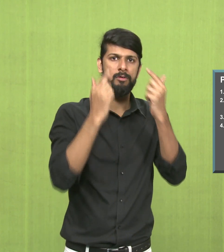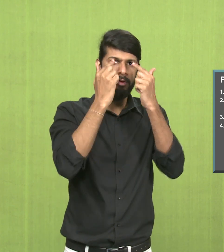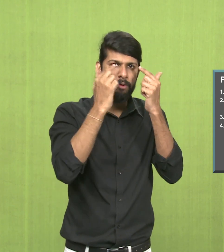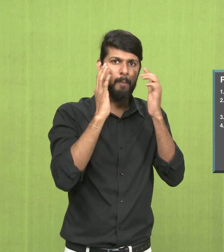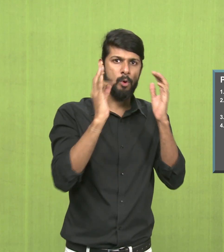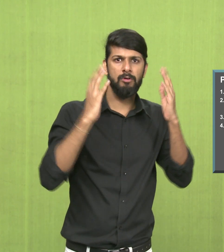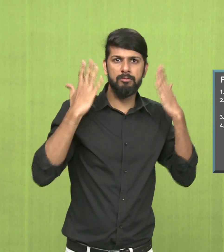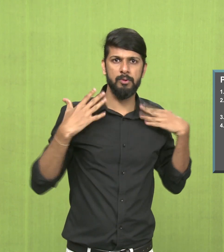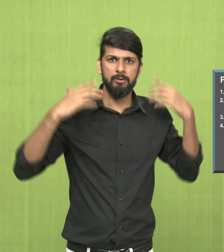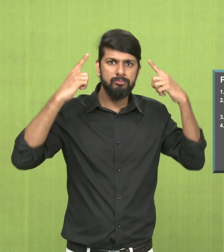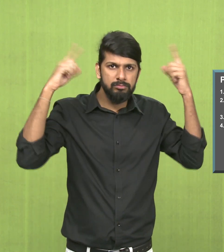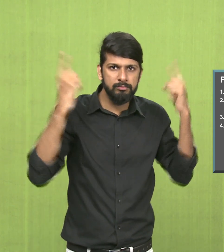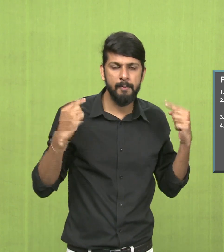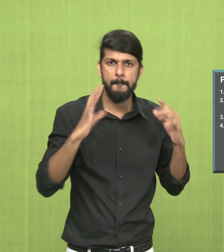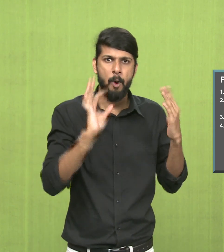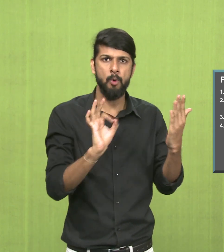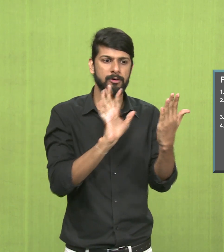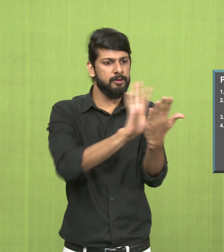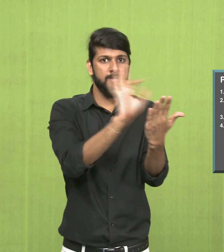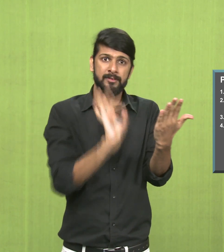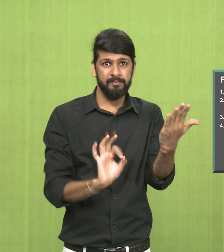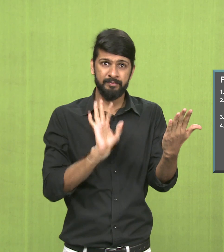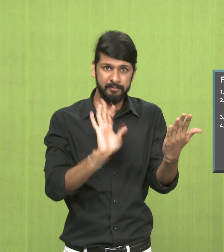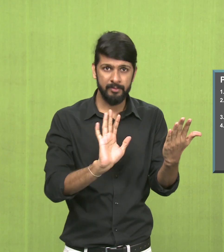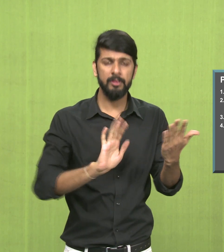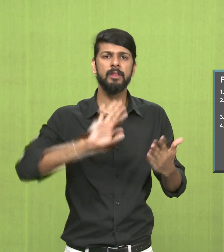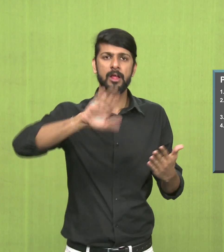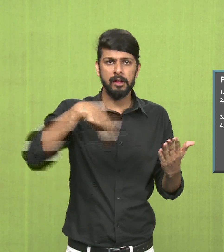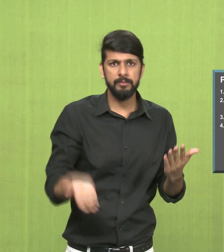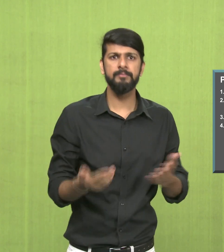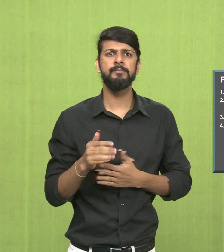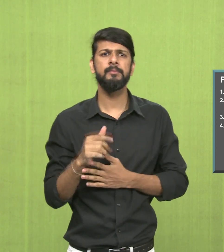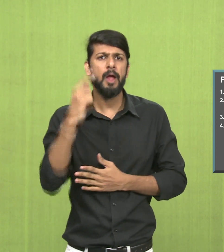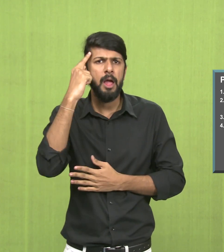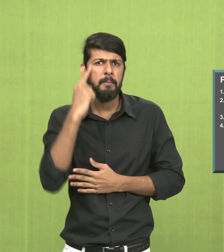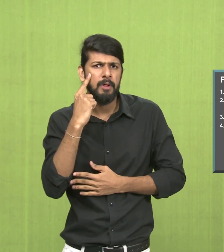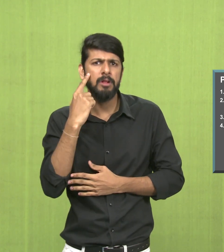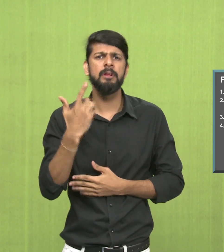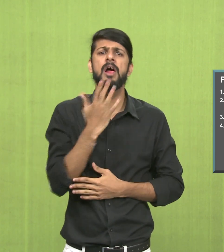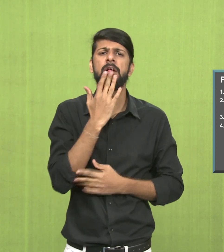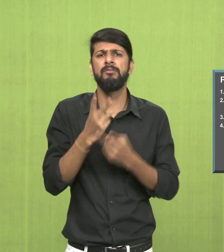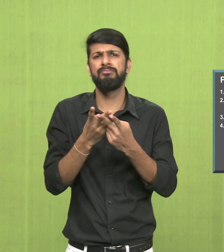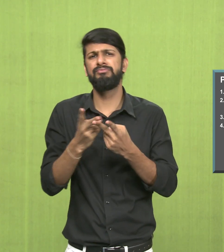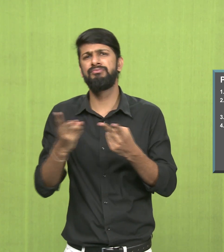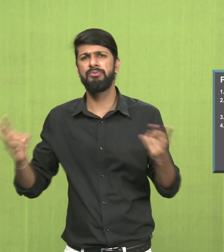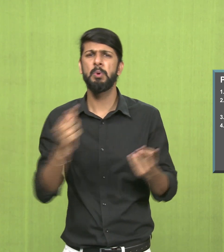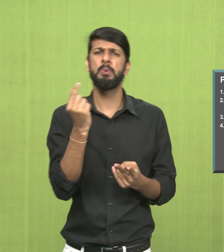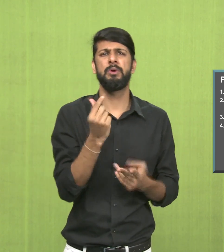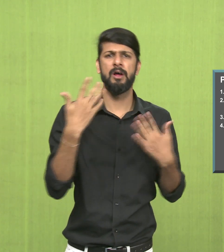After the engraving and the carving, the essential features are taken care of. Then you can use